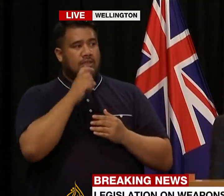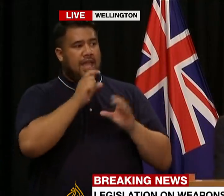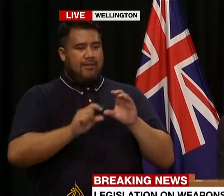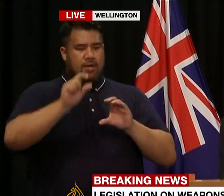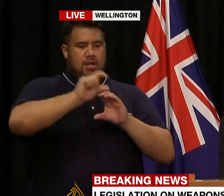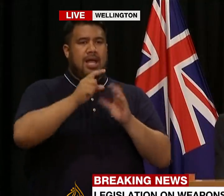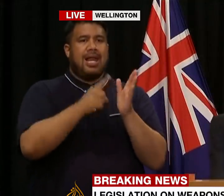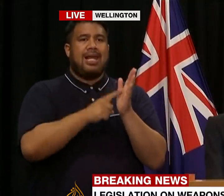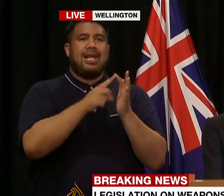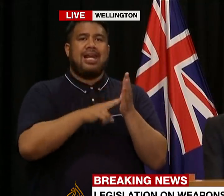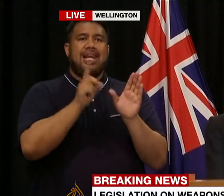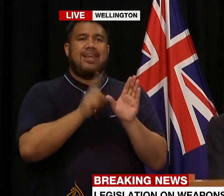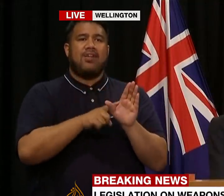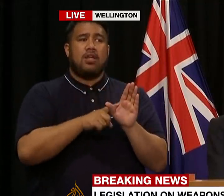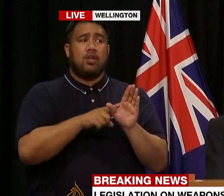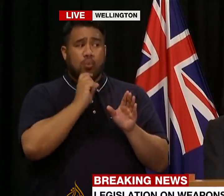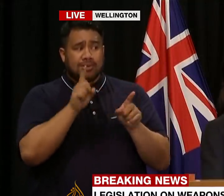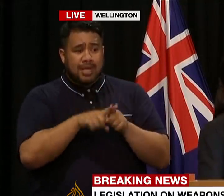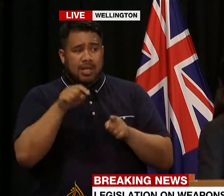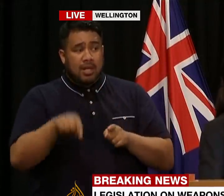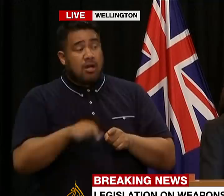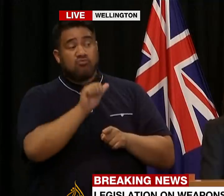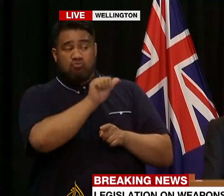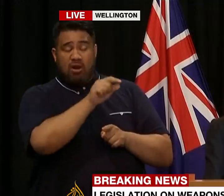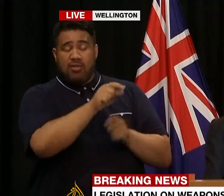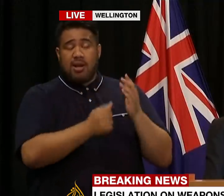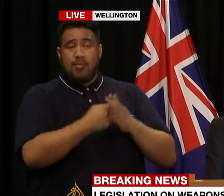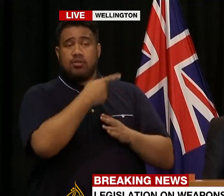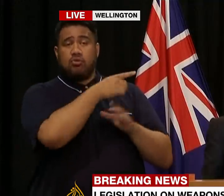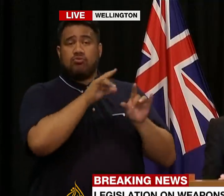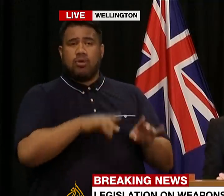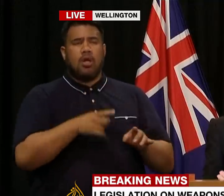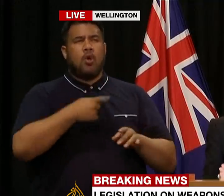You're right. It was. We haven't had specific conversations over